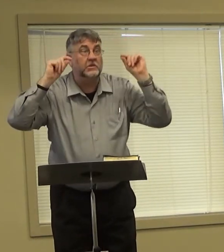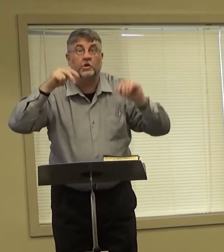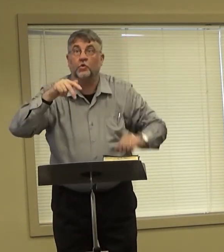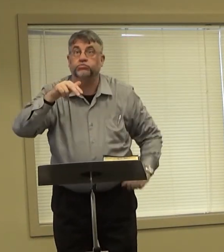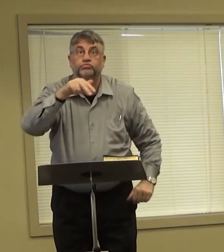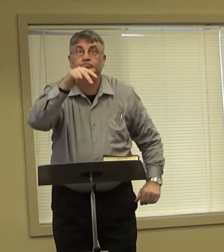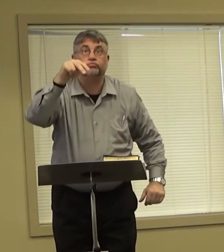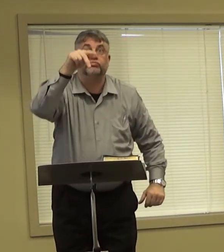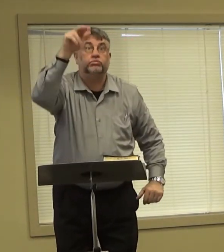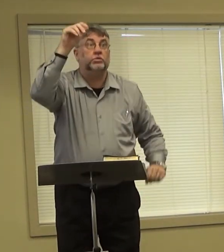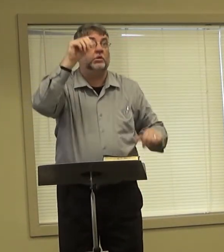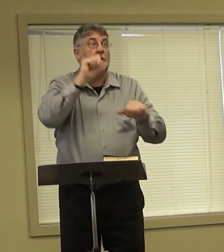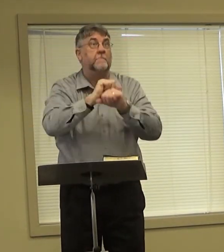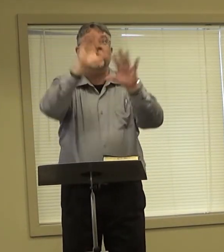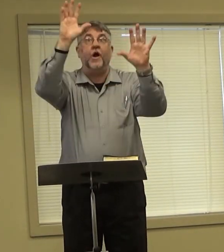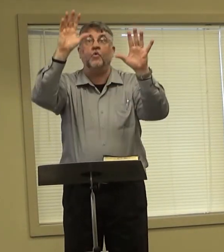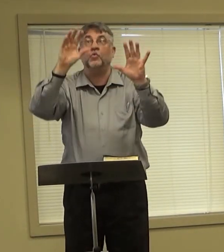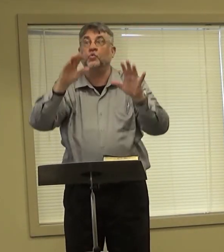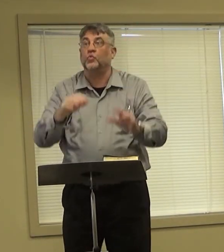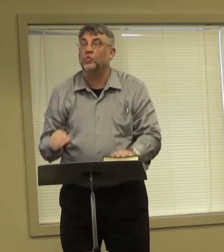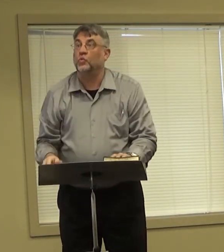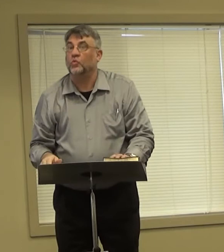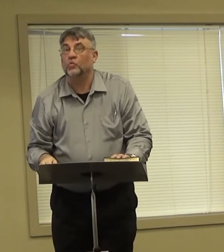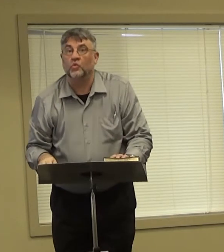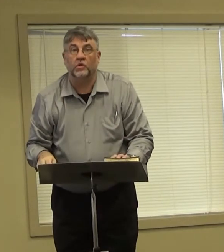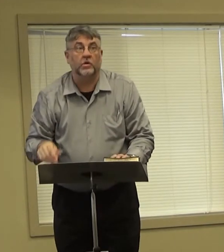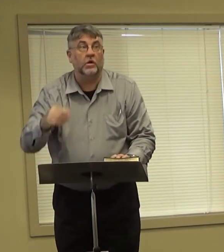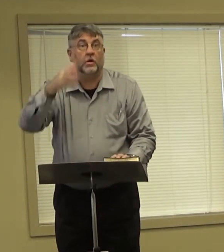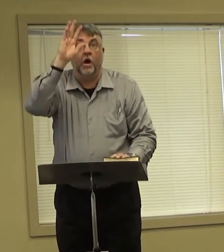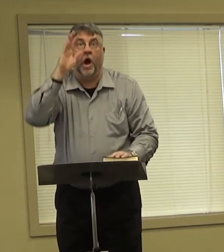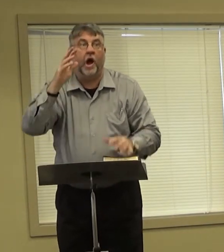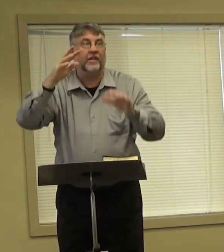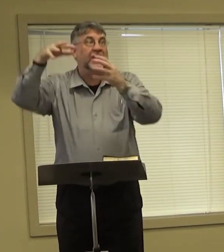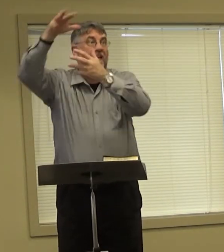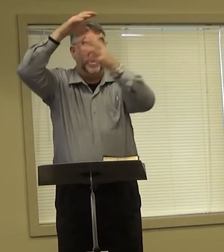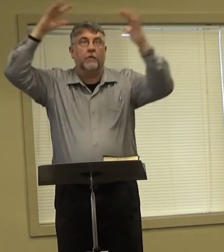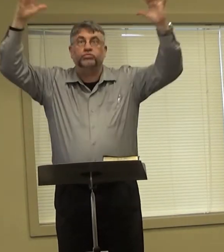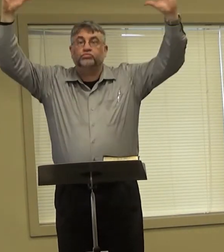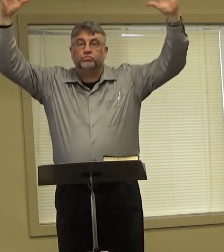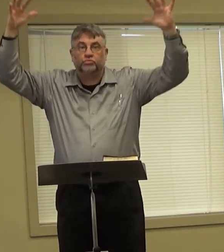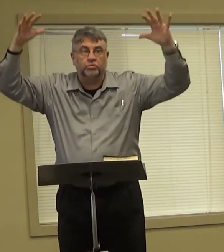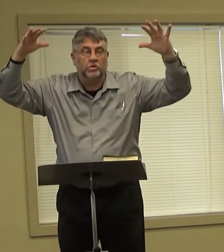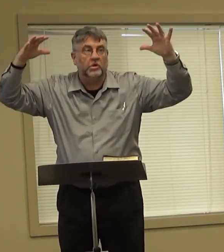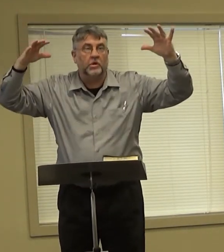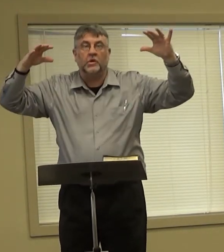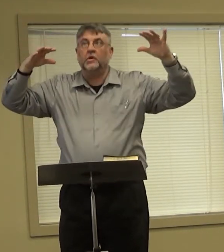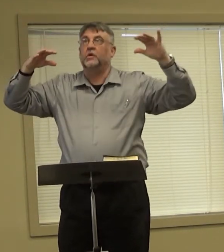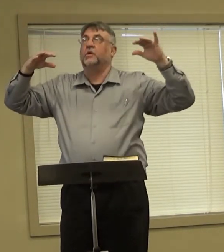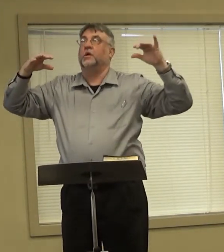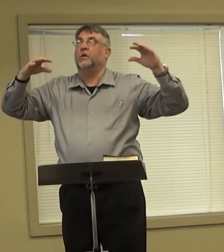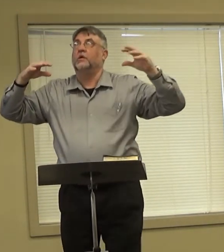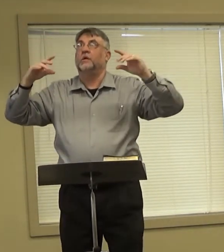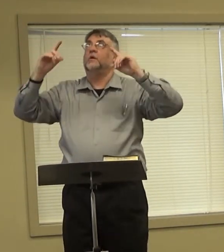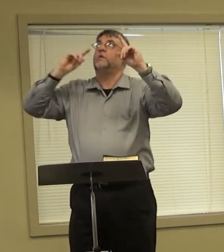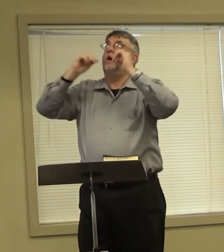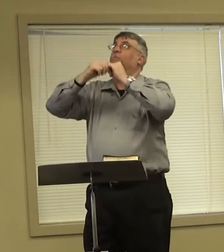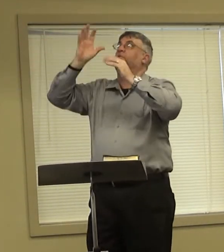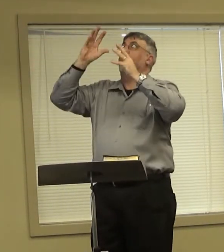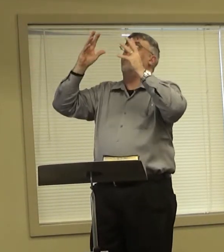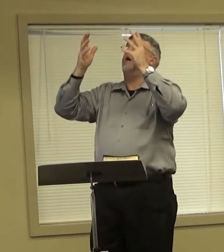Remember when Moses was walking up on the mountain? And the presence of God